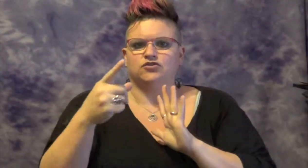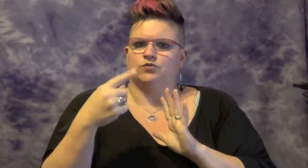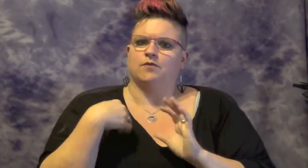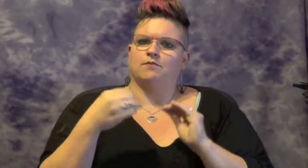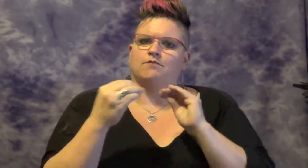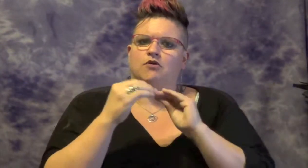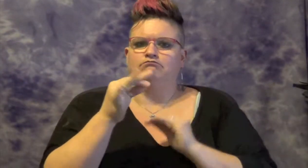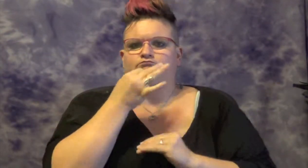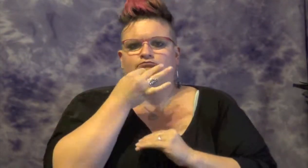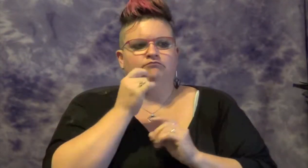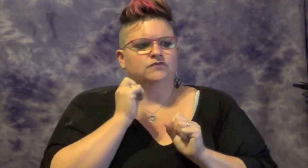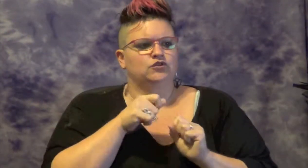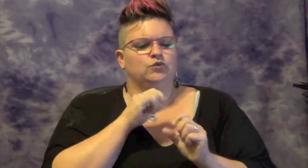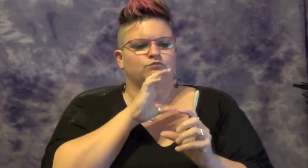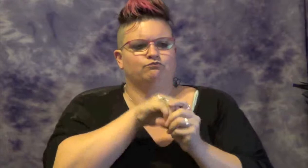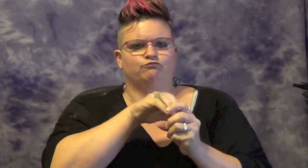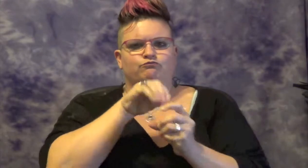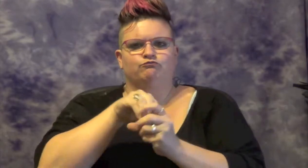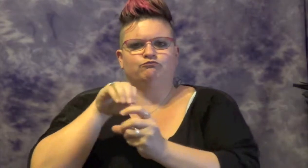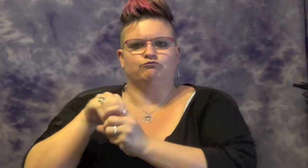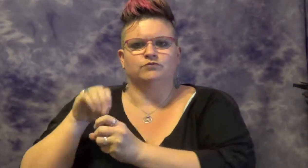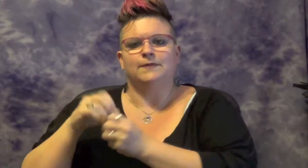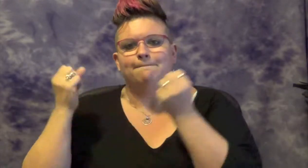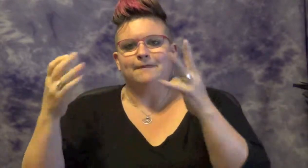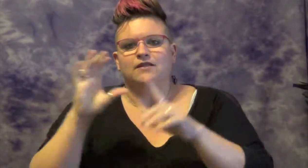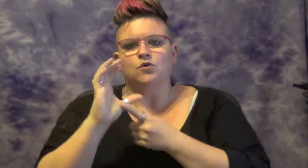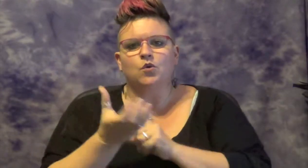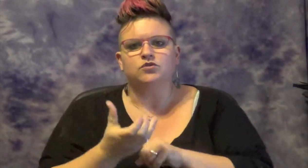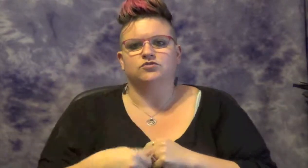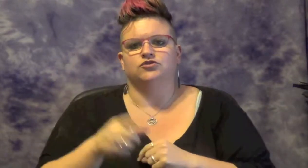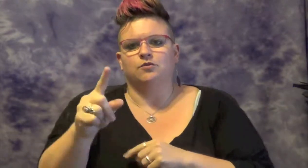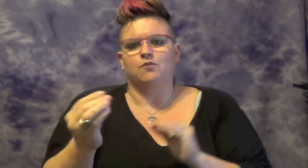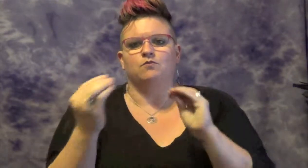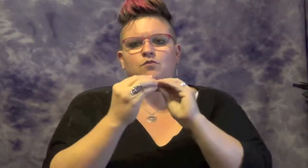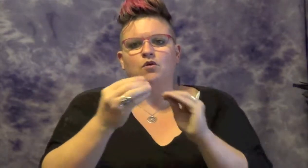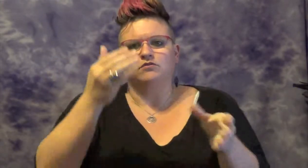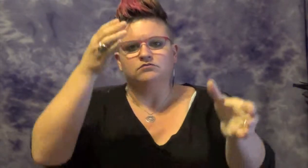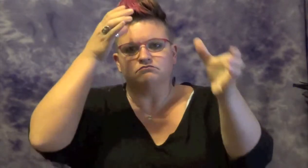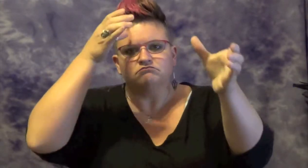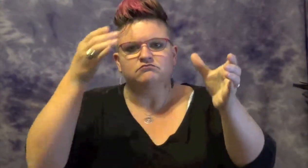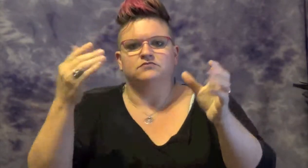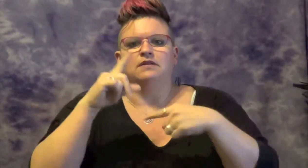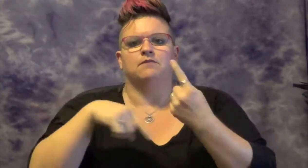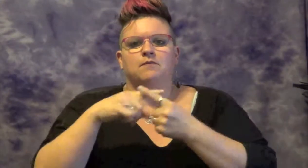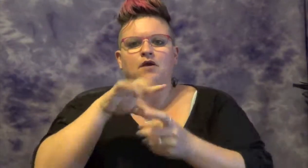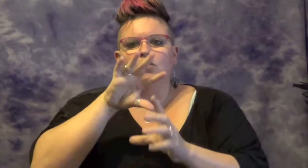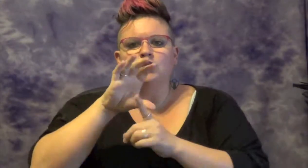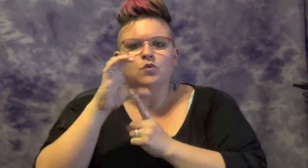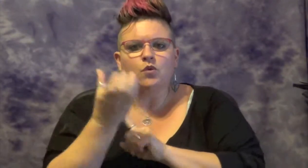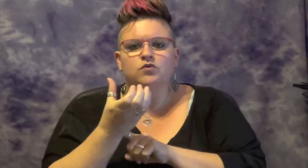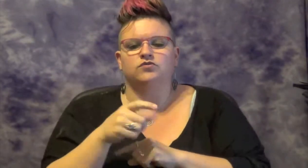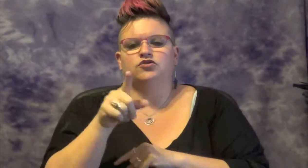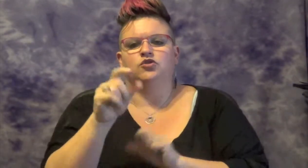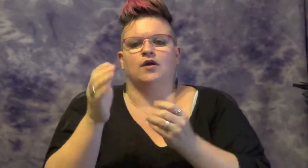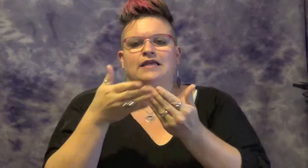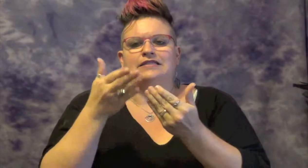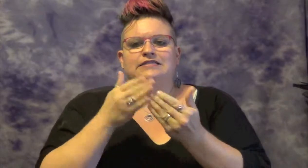what typically happens is that you're more adept to other cultures, you're more knowledgeable about